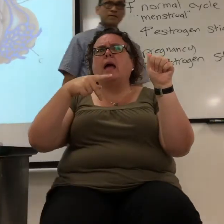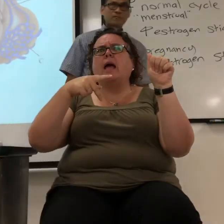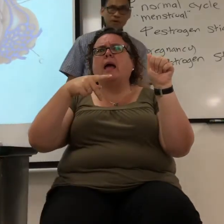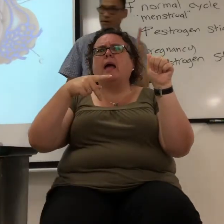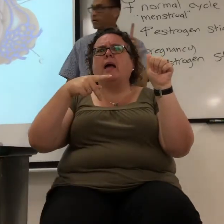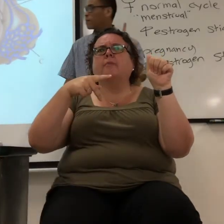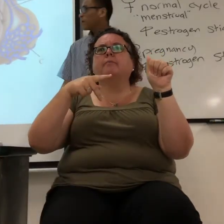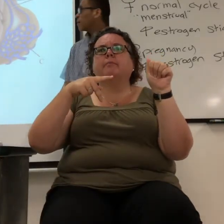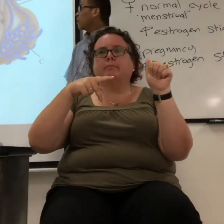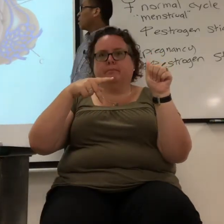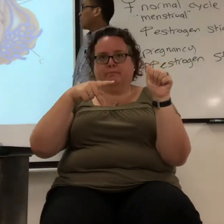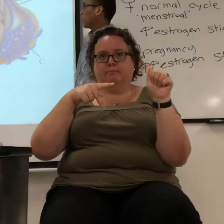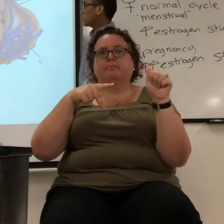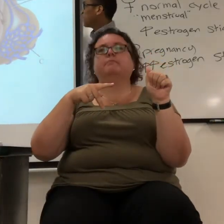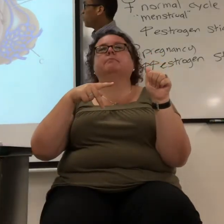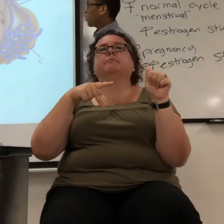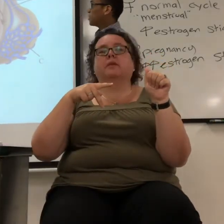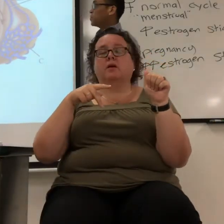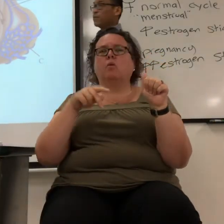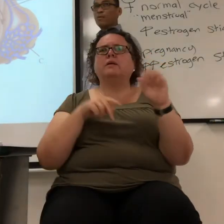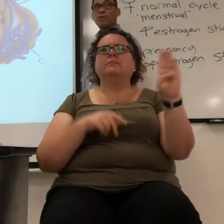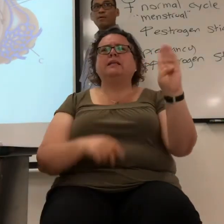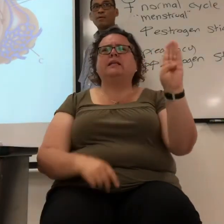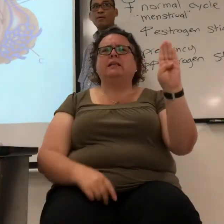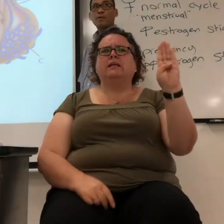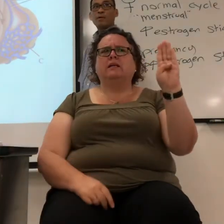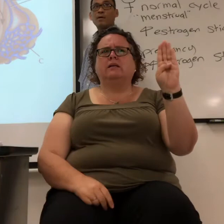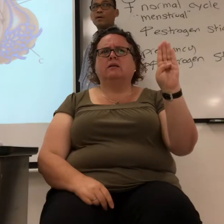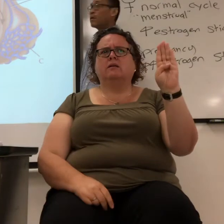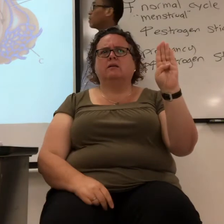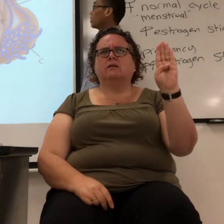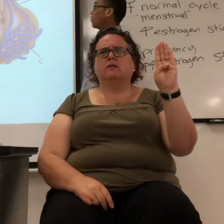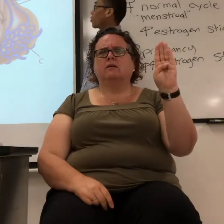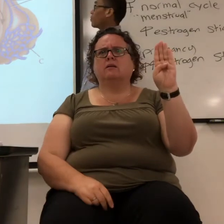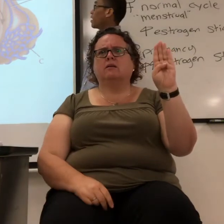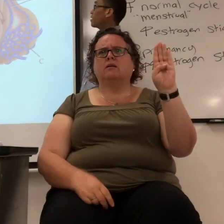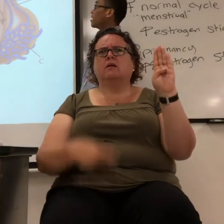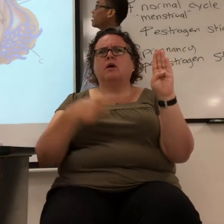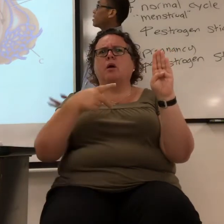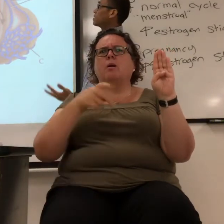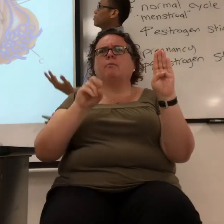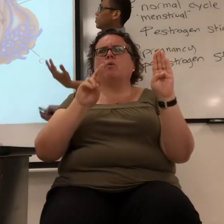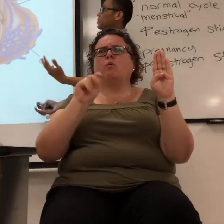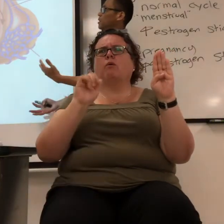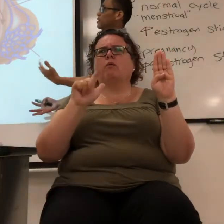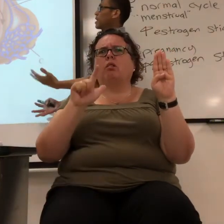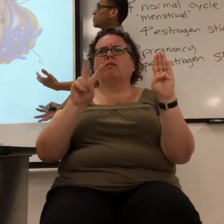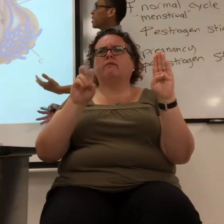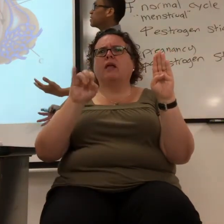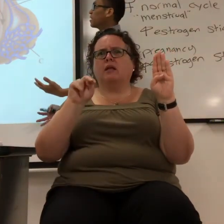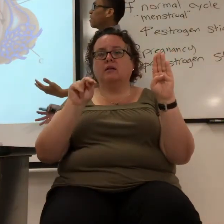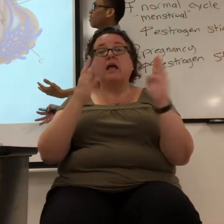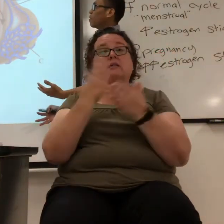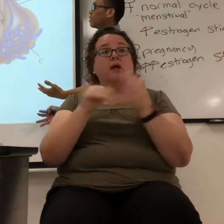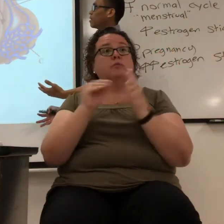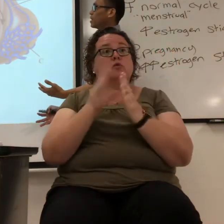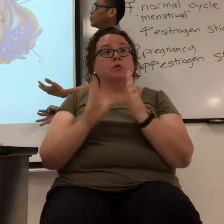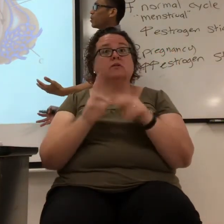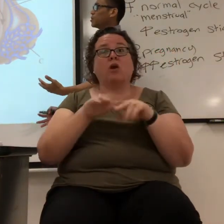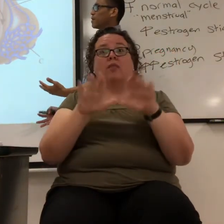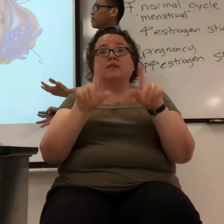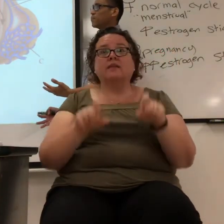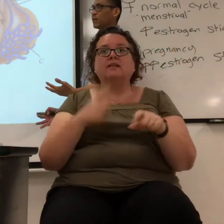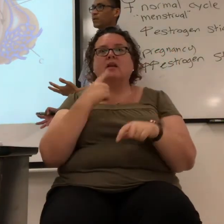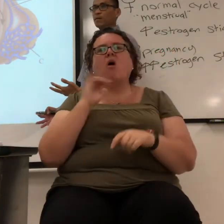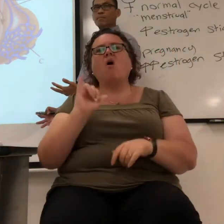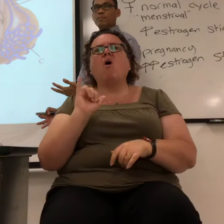water. Very good. What's B pointing to? Portal vein. Yeah, yeah. And some students on a test might say, oh, he's